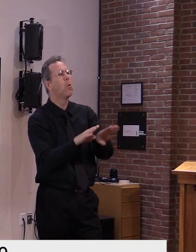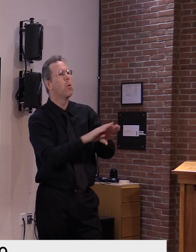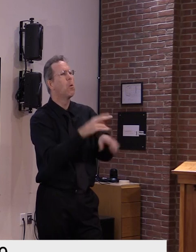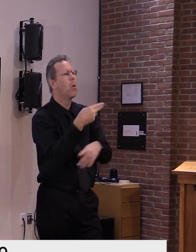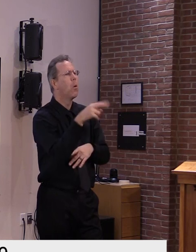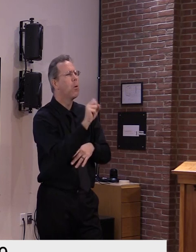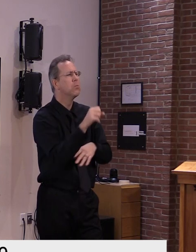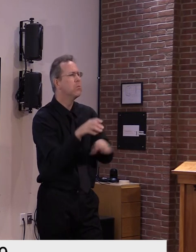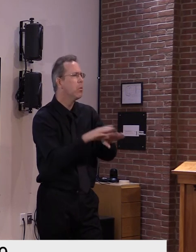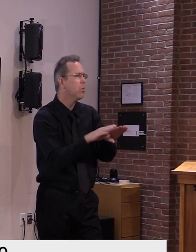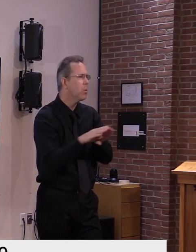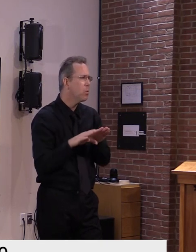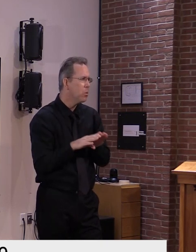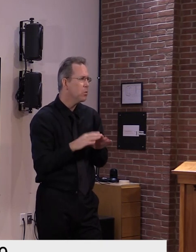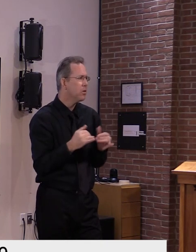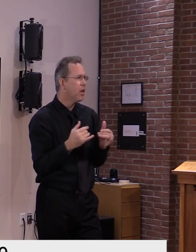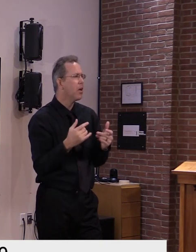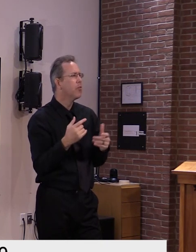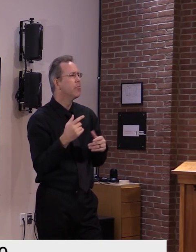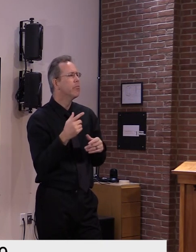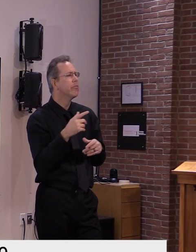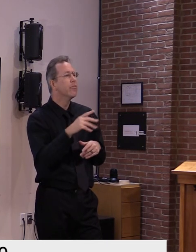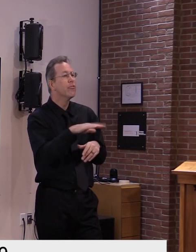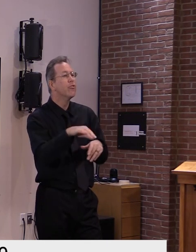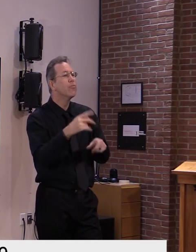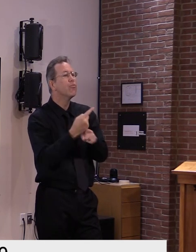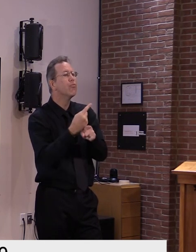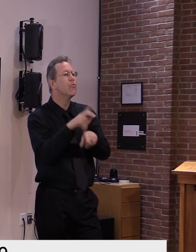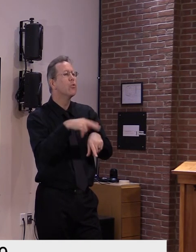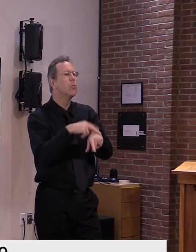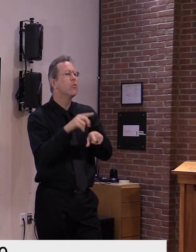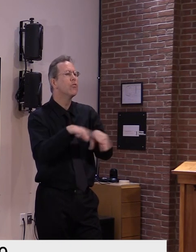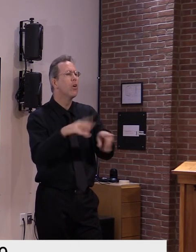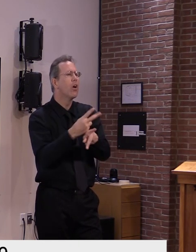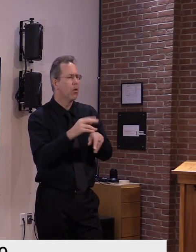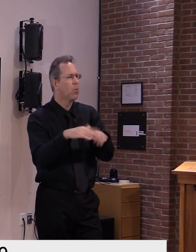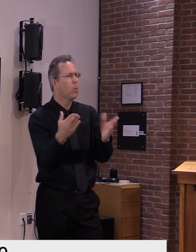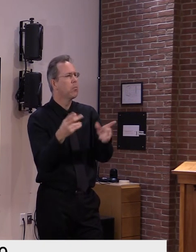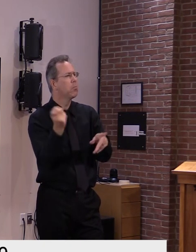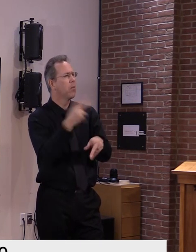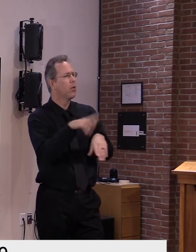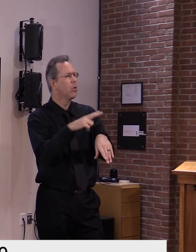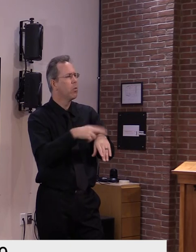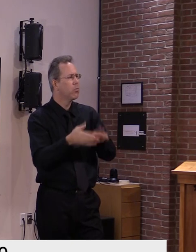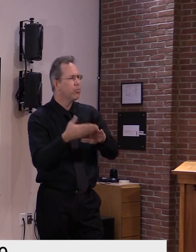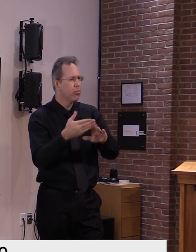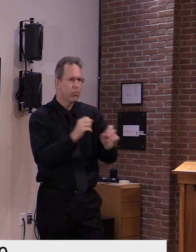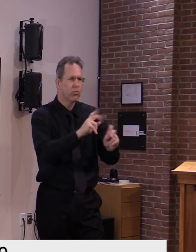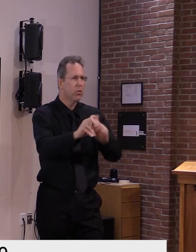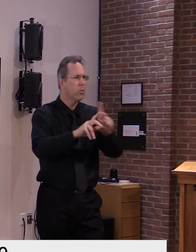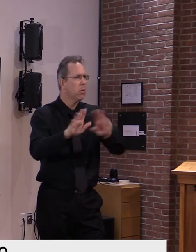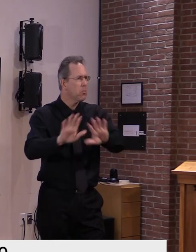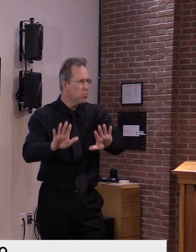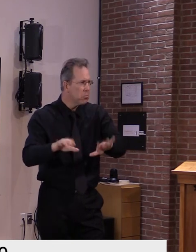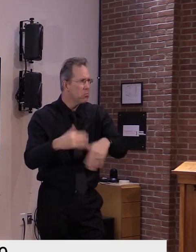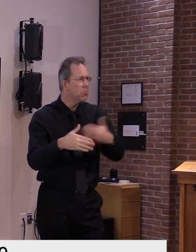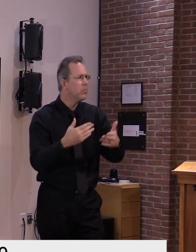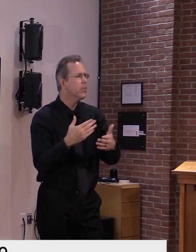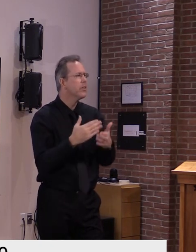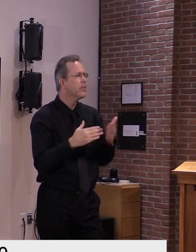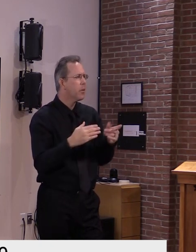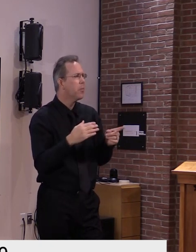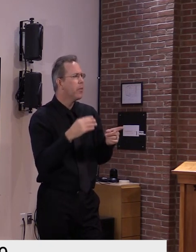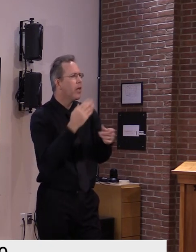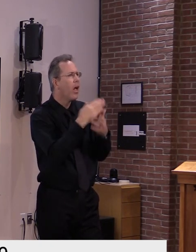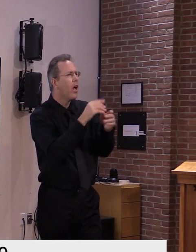child care program, and it's matching that capacity with your needs up there, and we're looking at that right now,